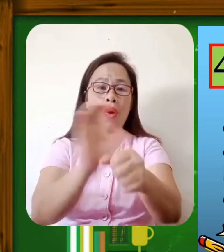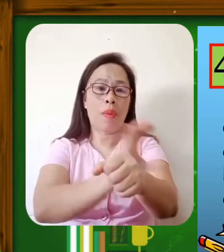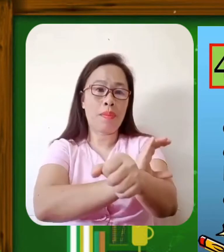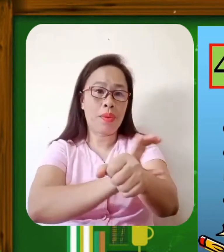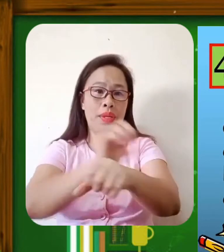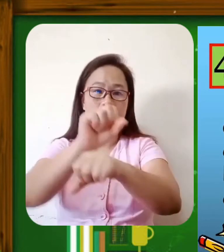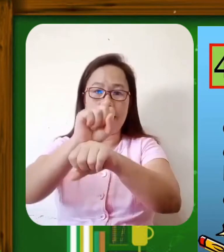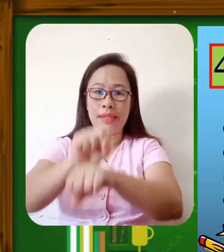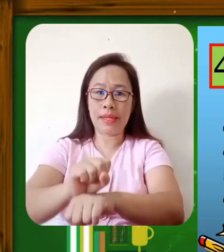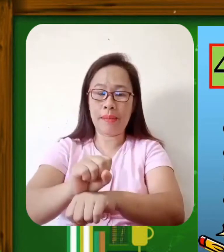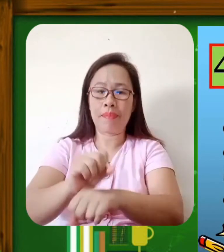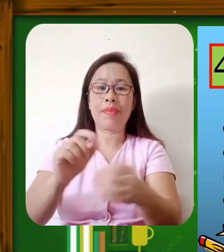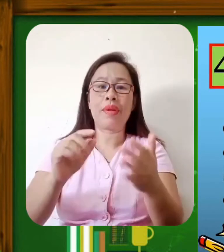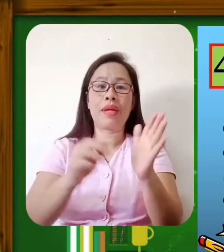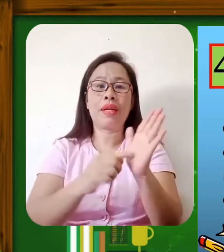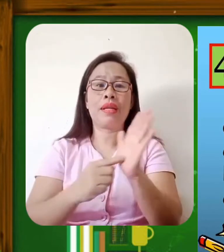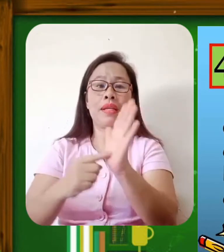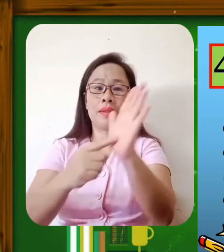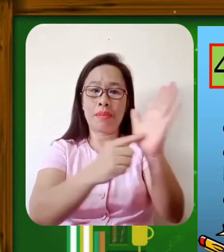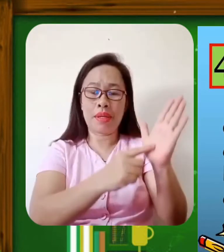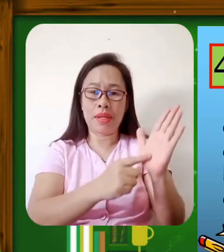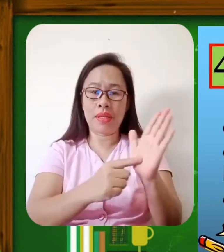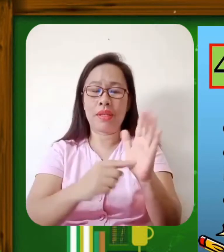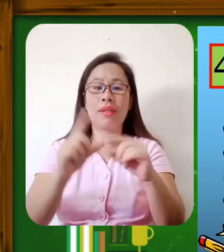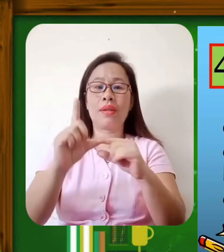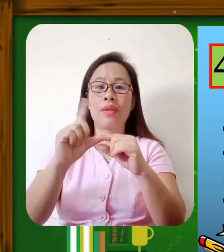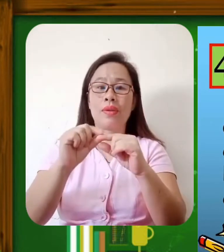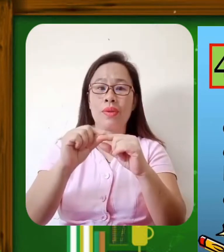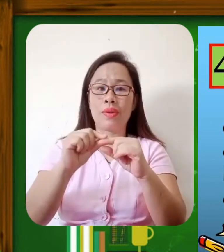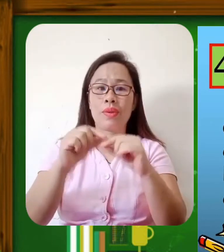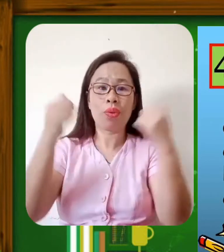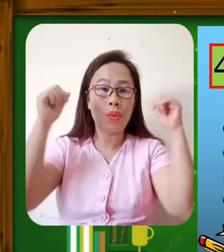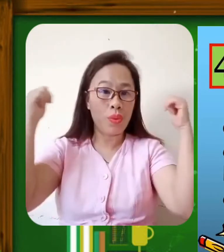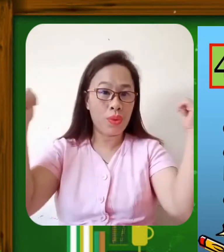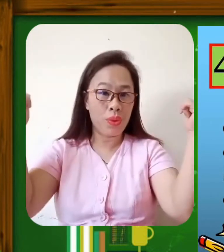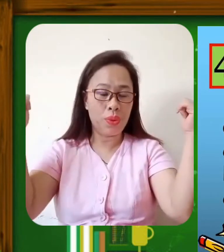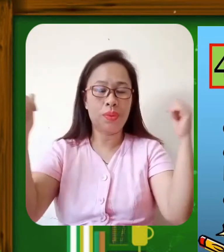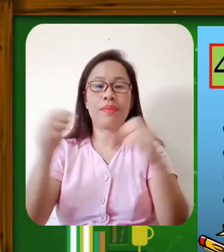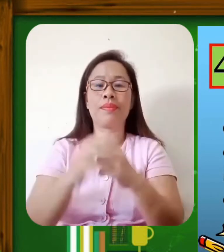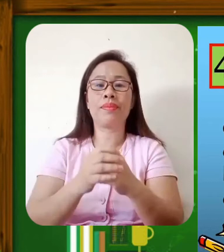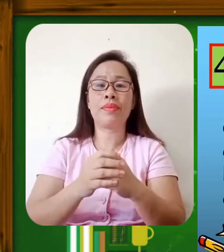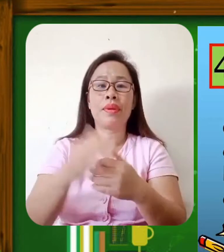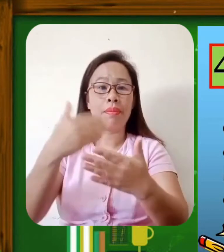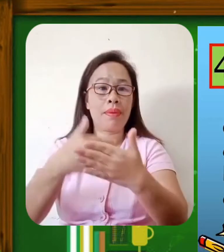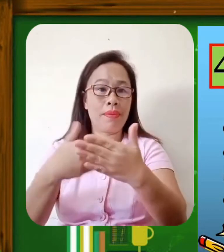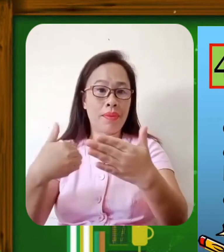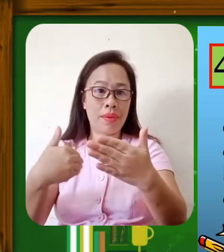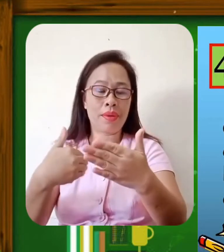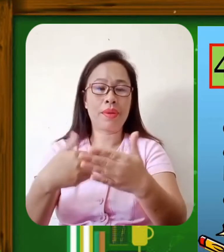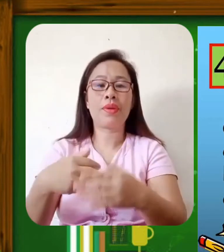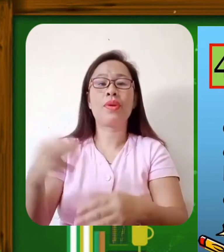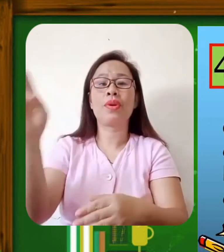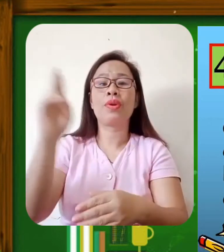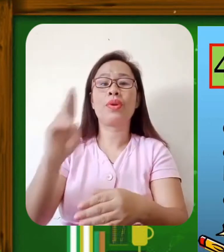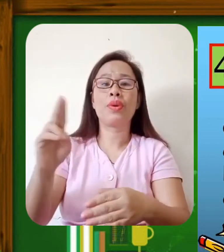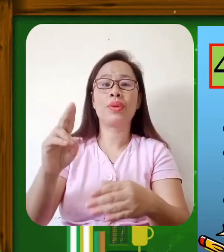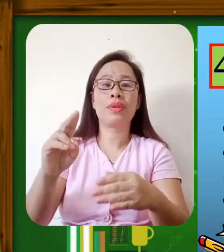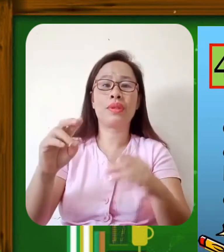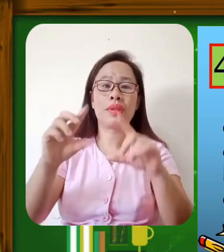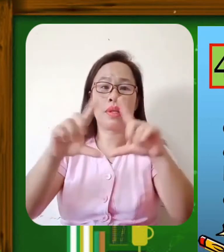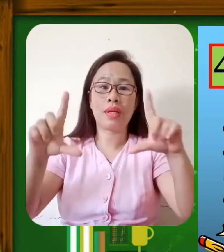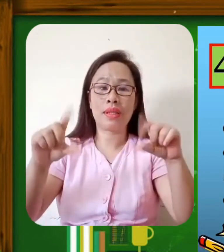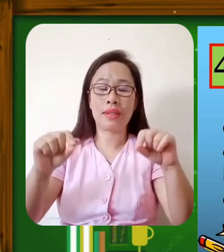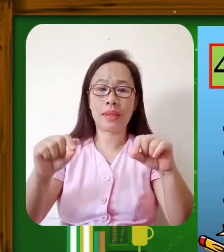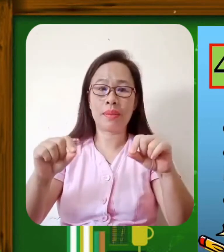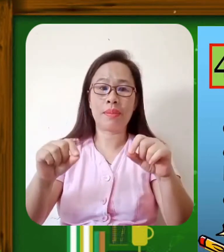system. The bit layout of the audio data is called the audio. Before, people used cassette tapes,